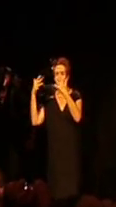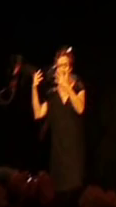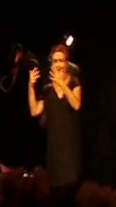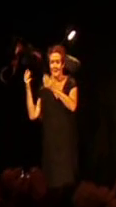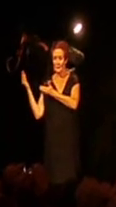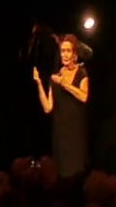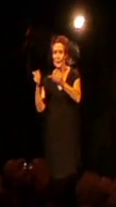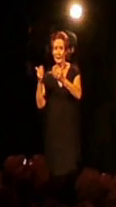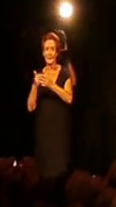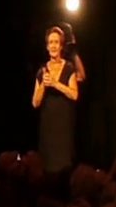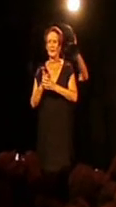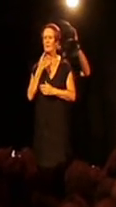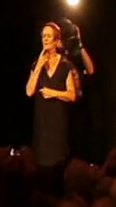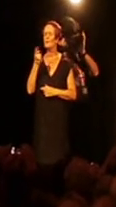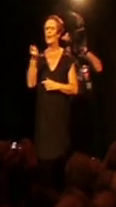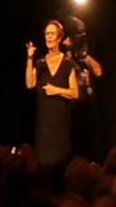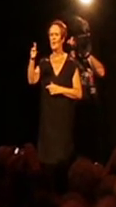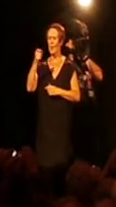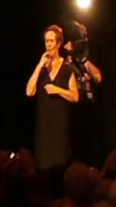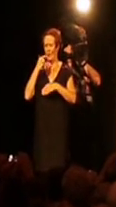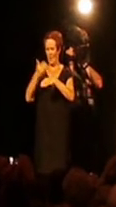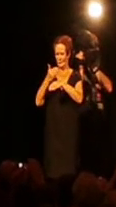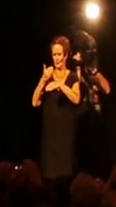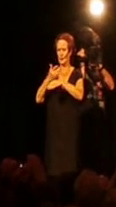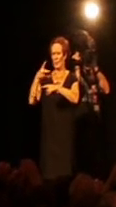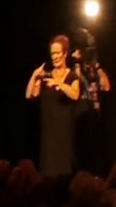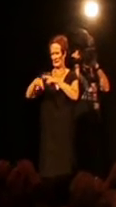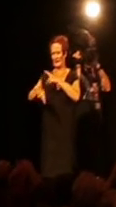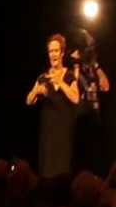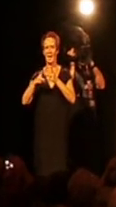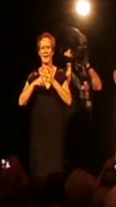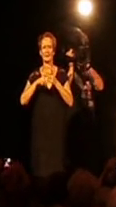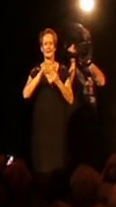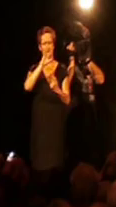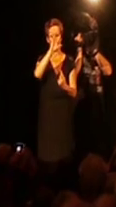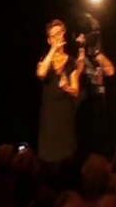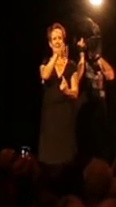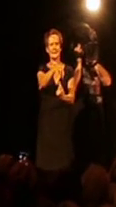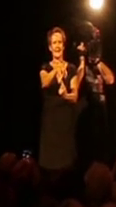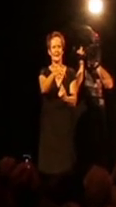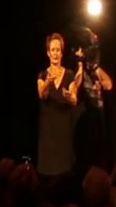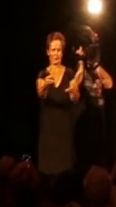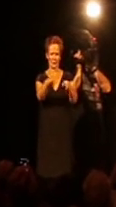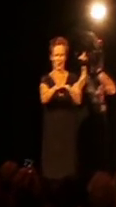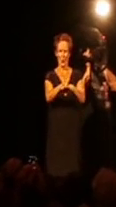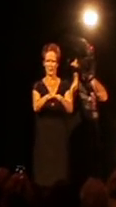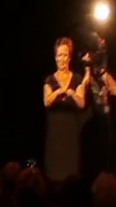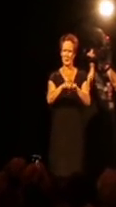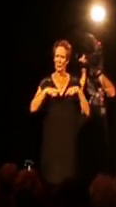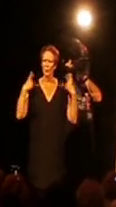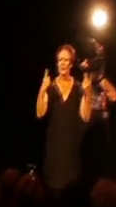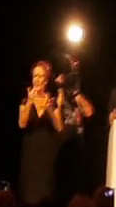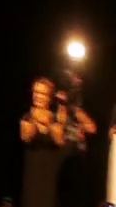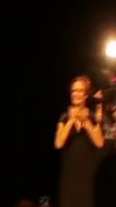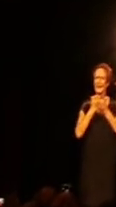being told the way forward is to cut jobs and close fire stations and we'll all be safer. I don't get that logic. I'm not sure anybody